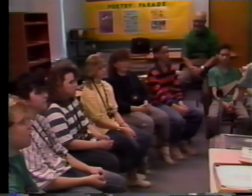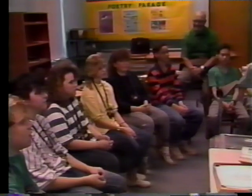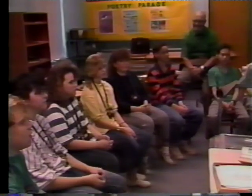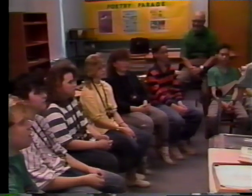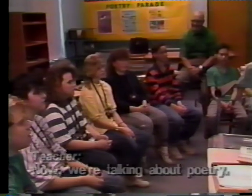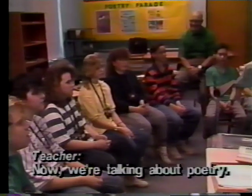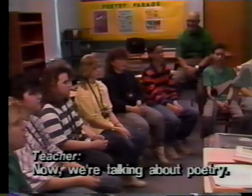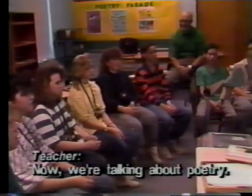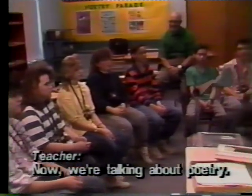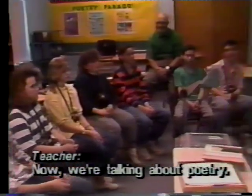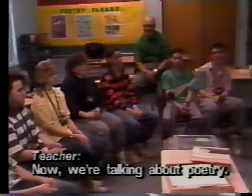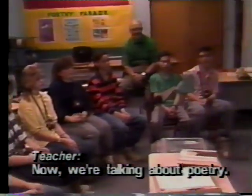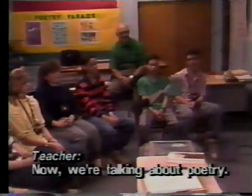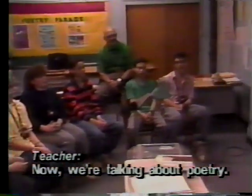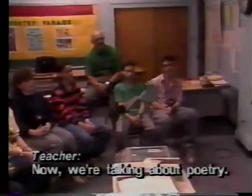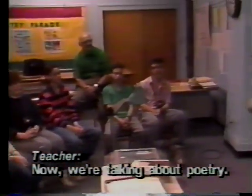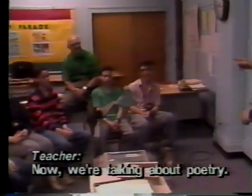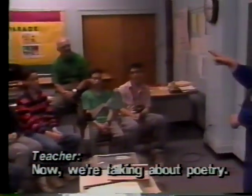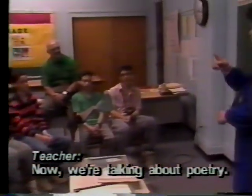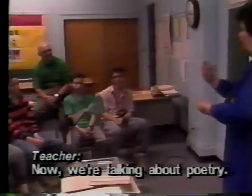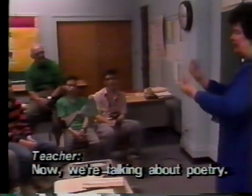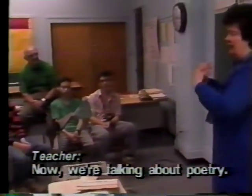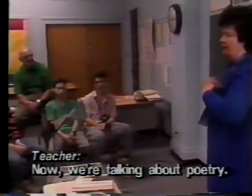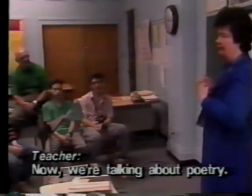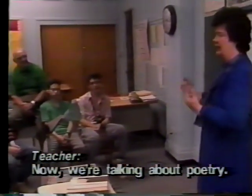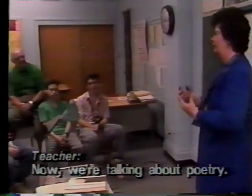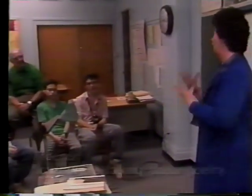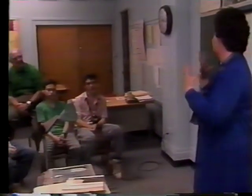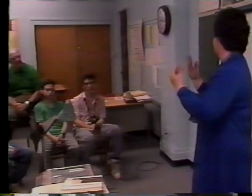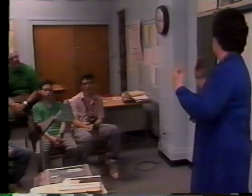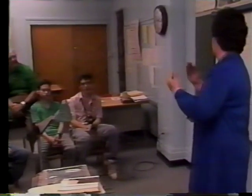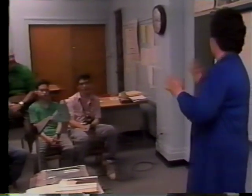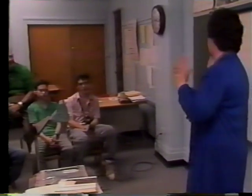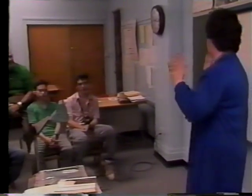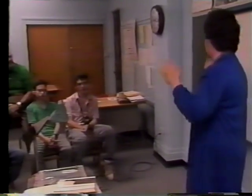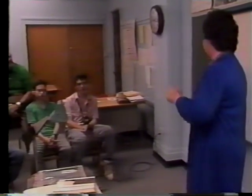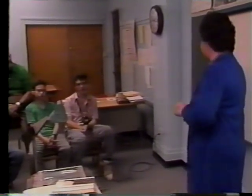Now we're talking about poetry, and you have given me so many wonderful ideas.